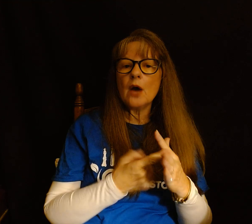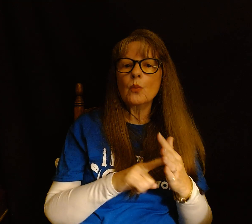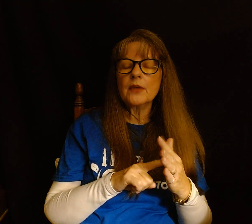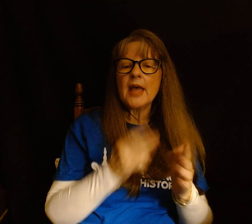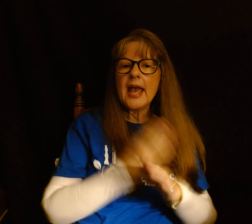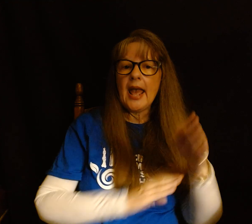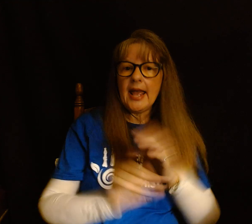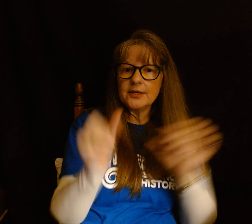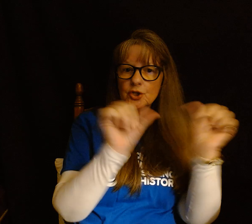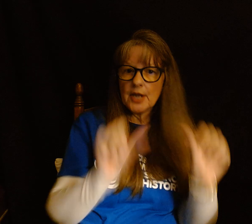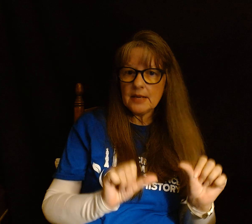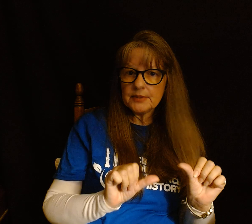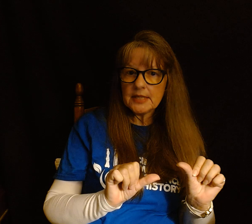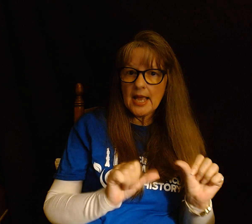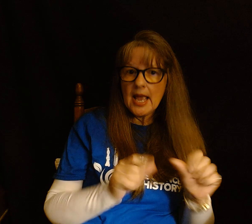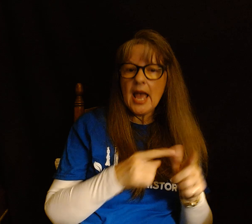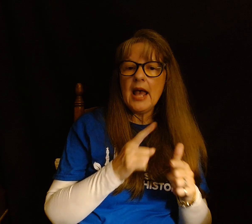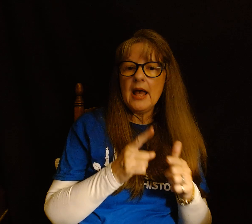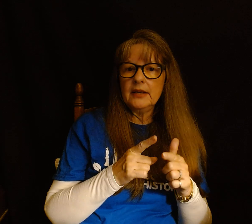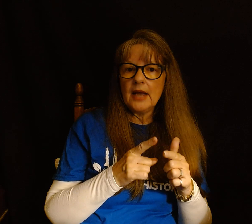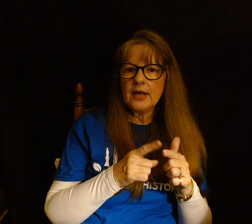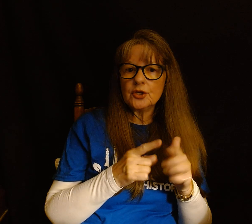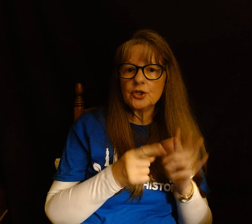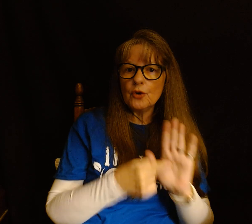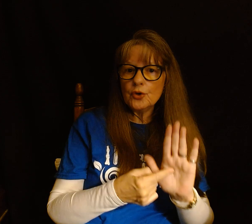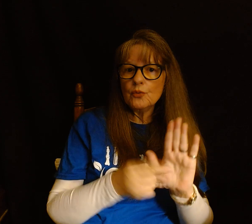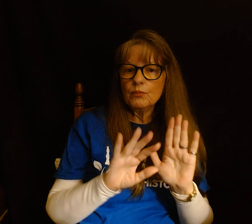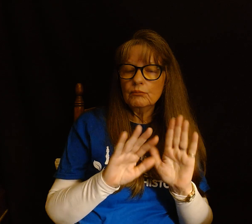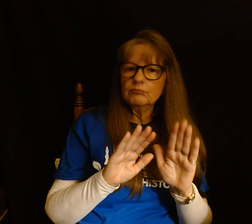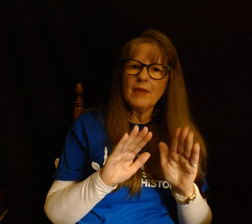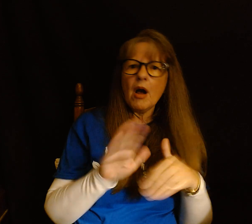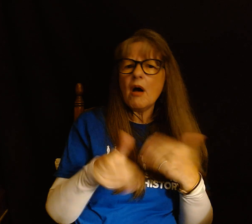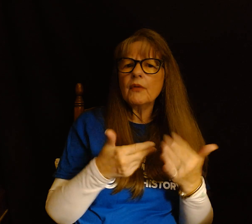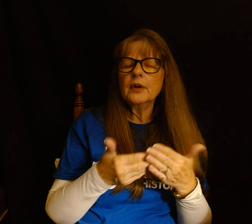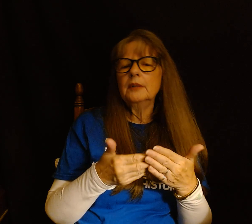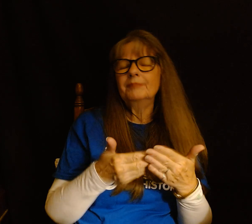with hand shapes, and I show you all the,